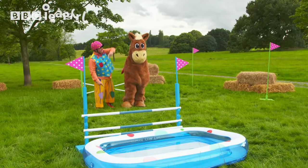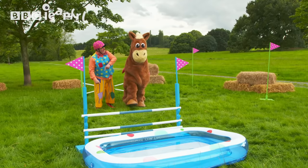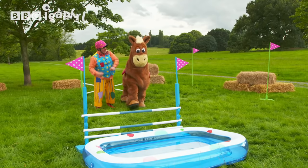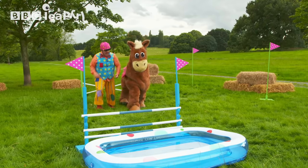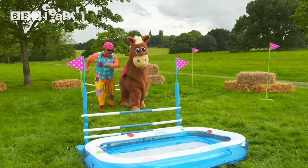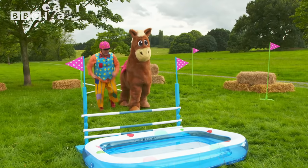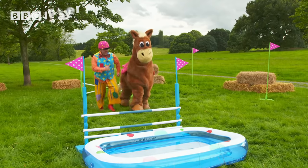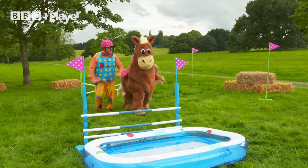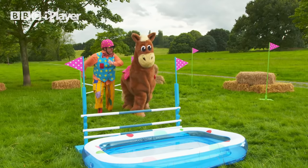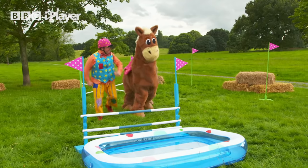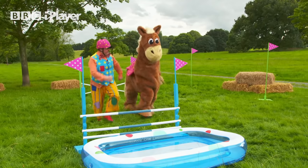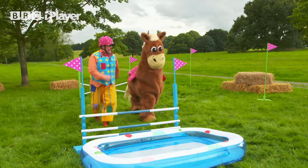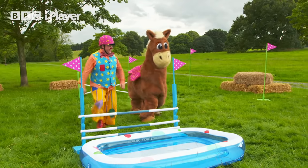go come on